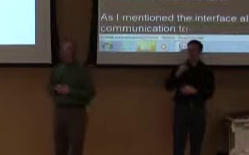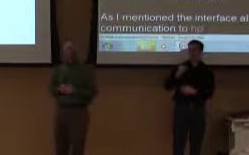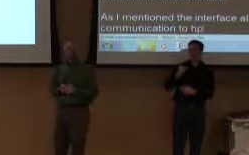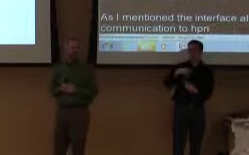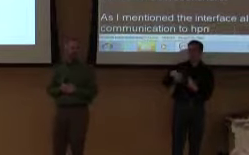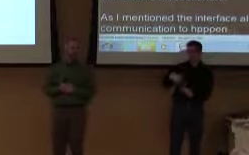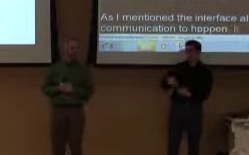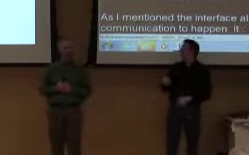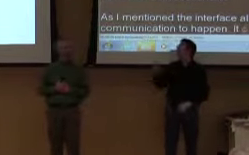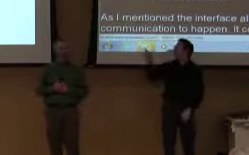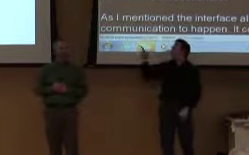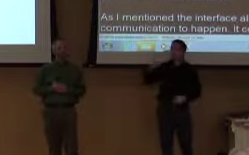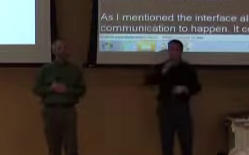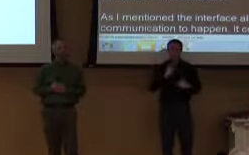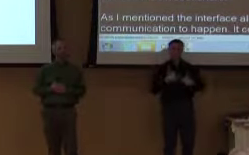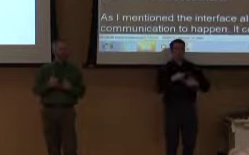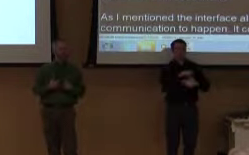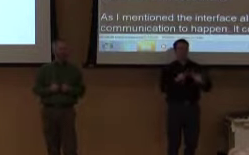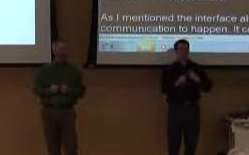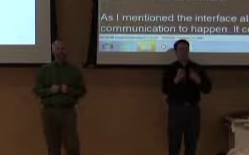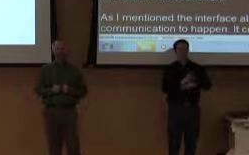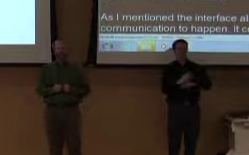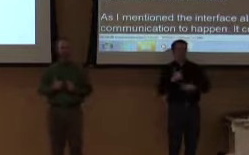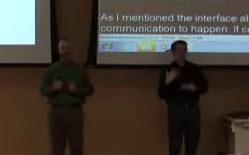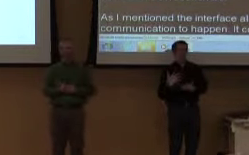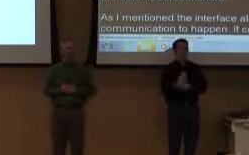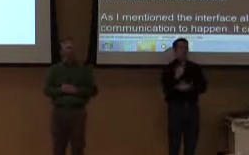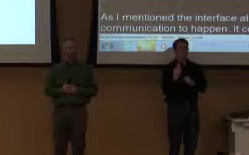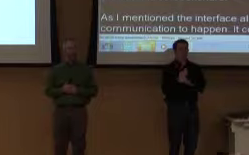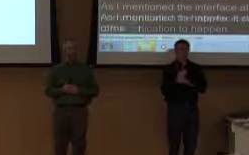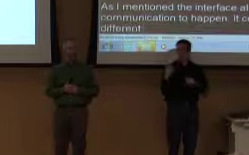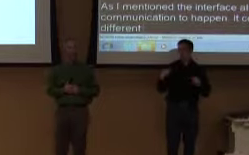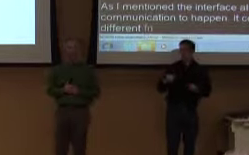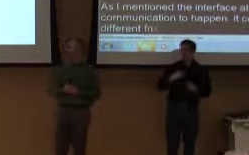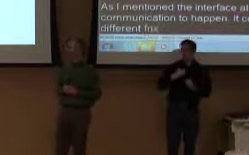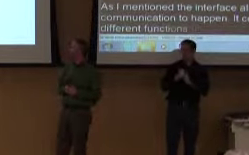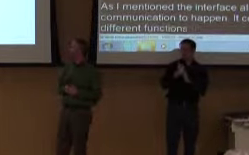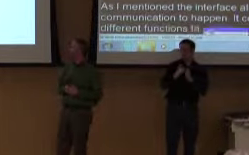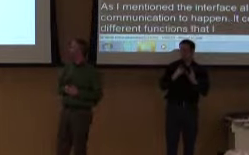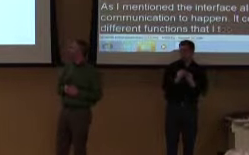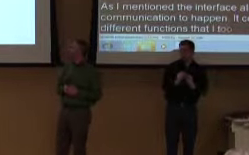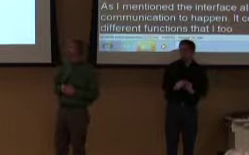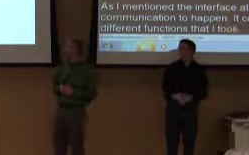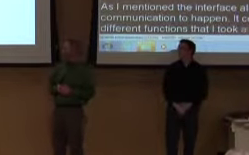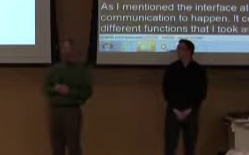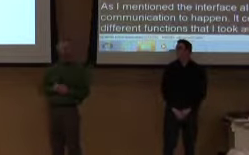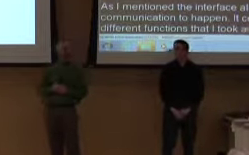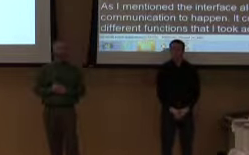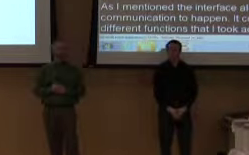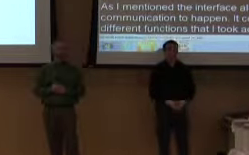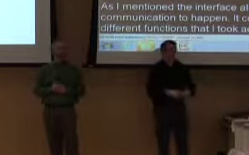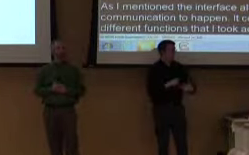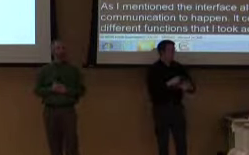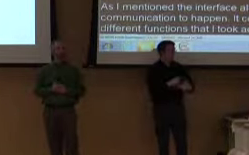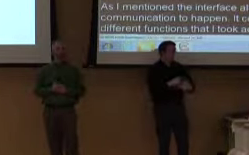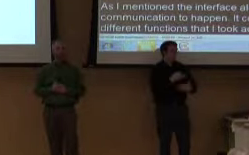And it really comes down to 3 different functions that I took advantage of during my remote sessions. One is the